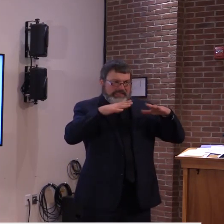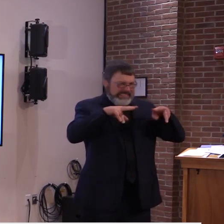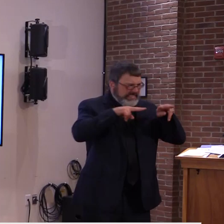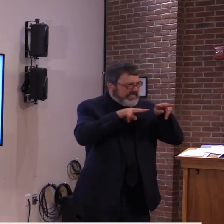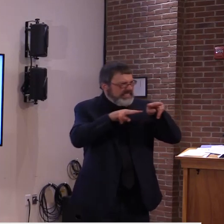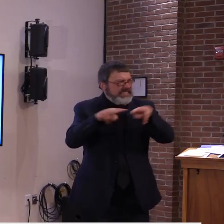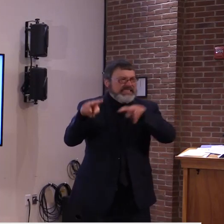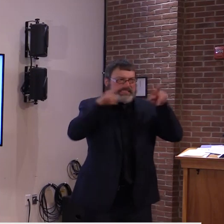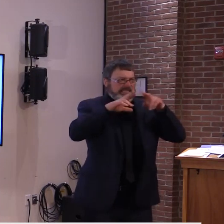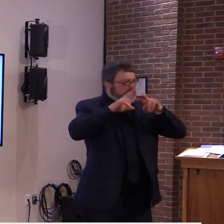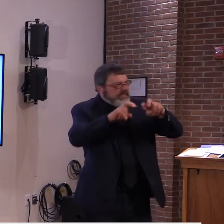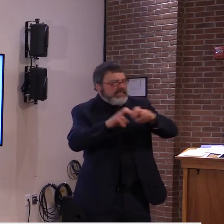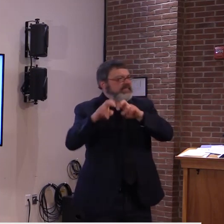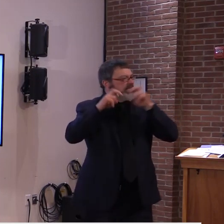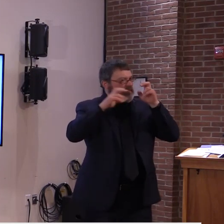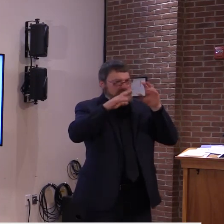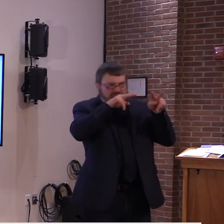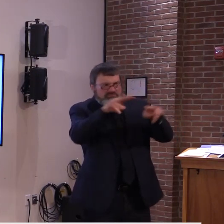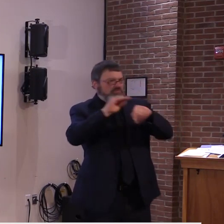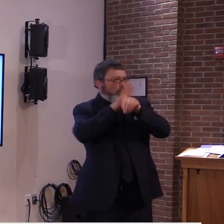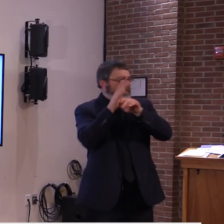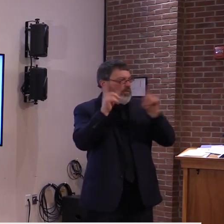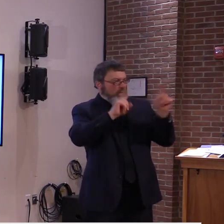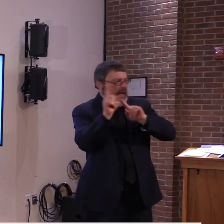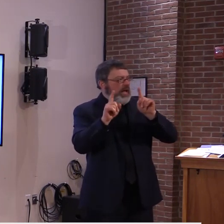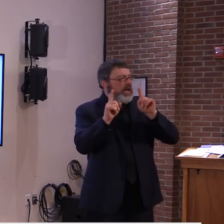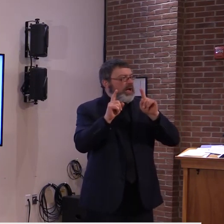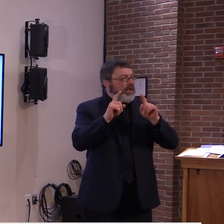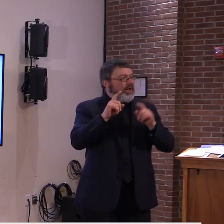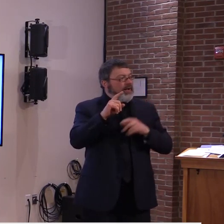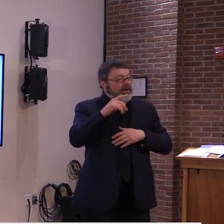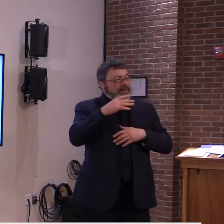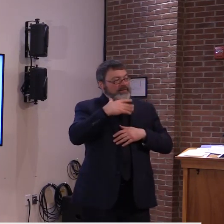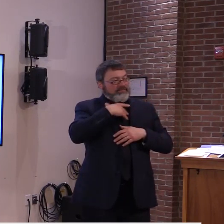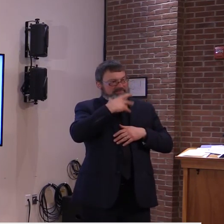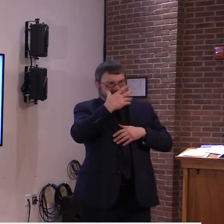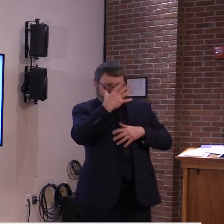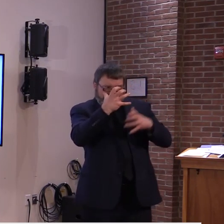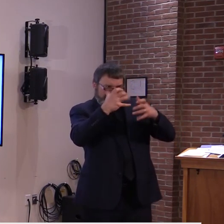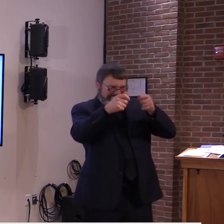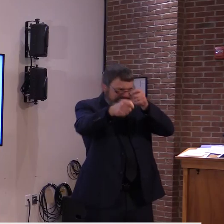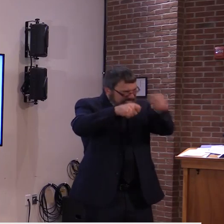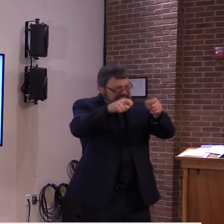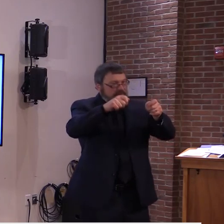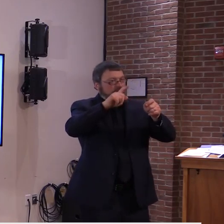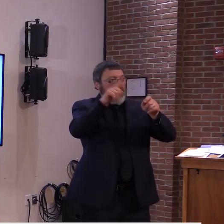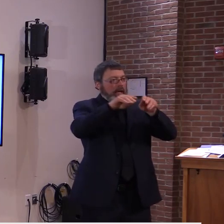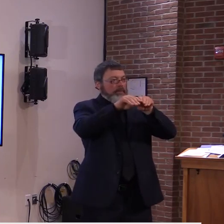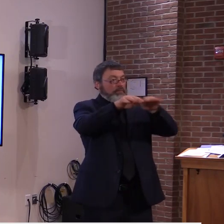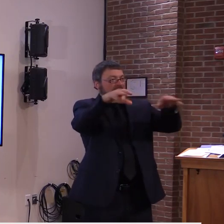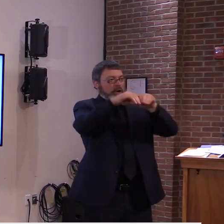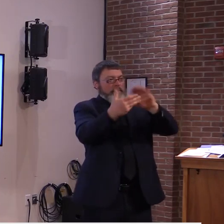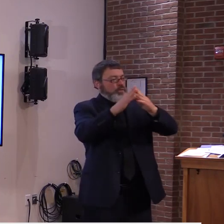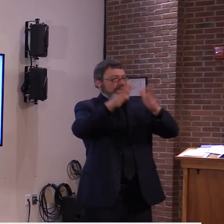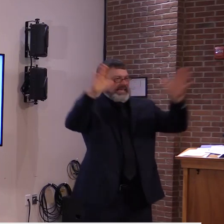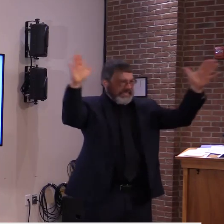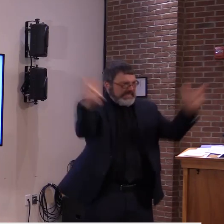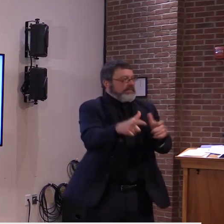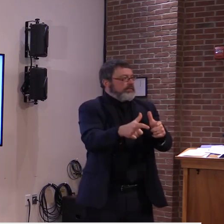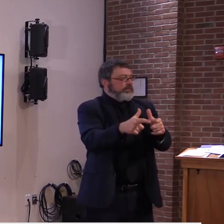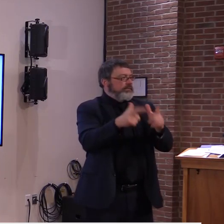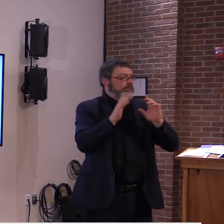decrease the prevalence of virus in our communities, which of course is the reason for our continued emphasis on restricting